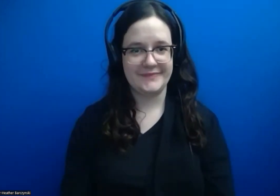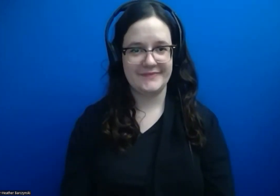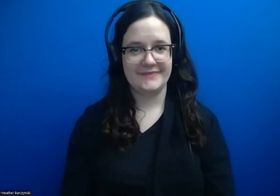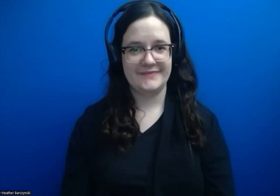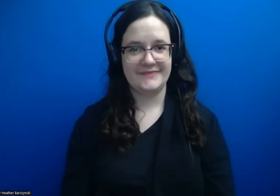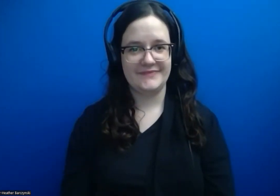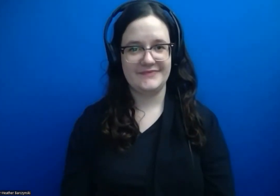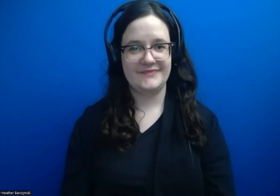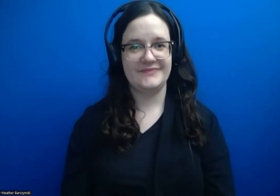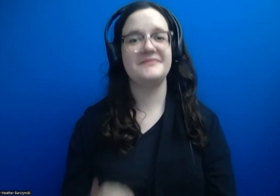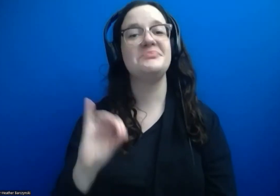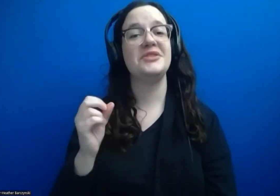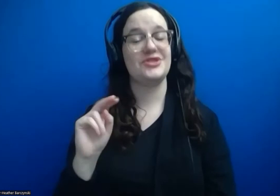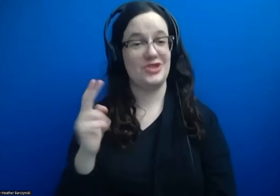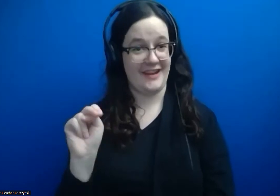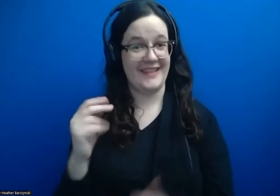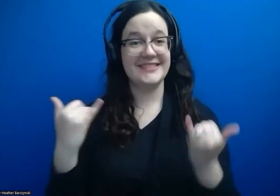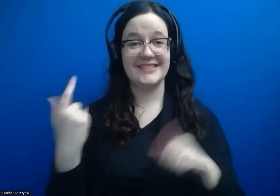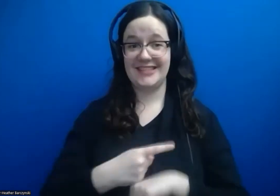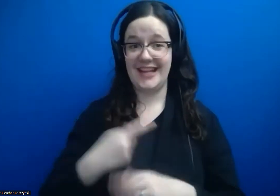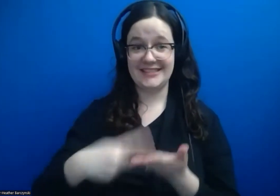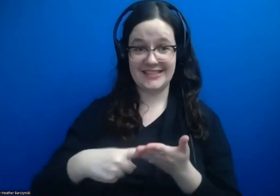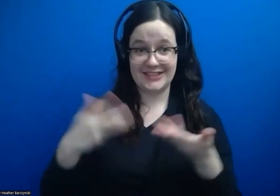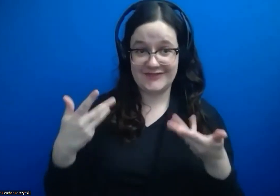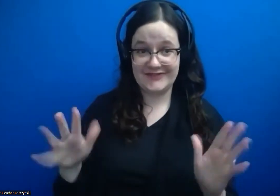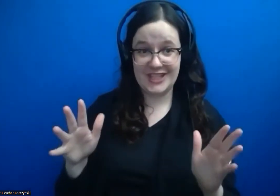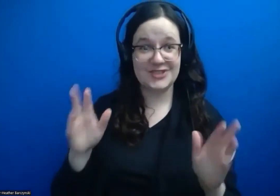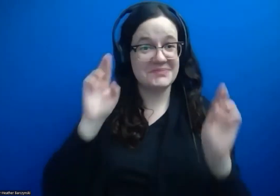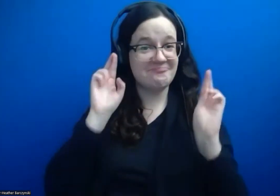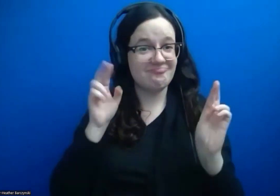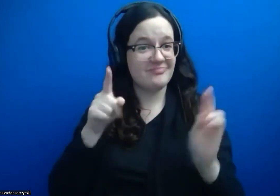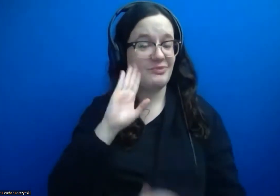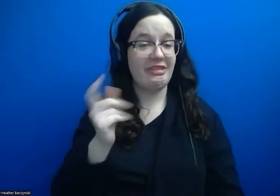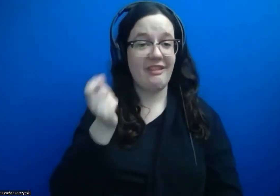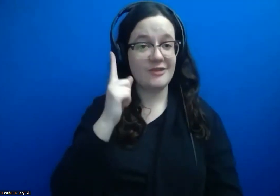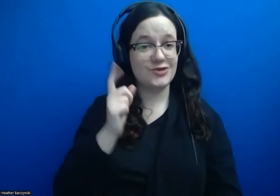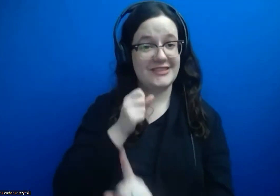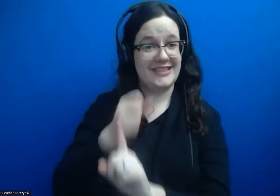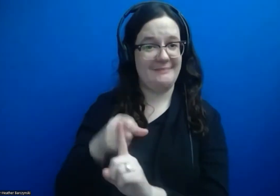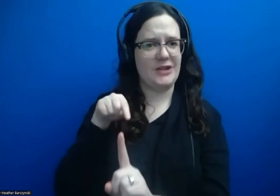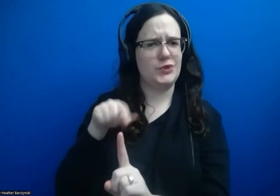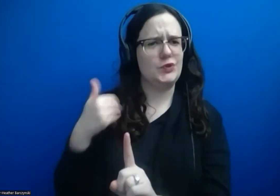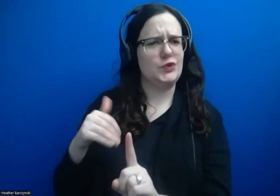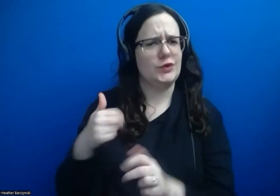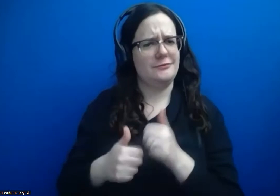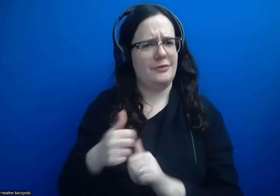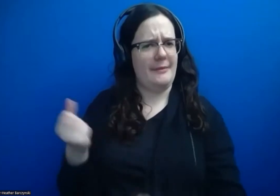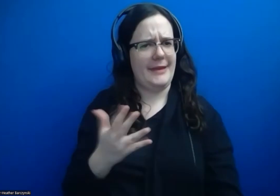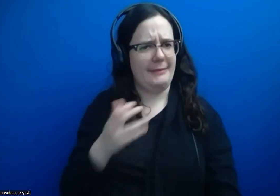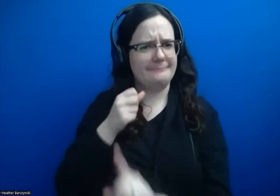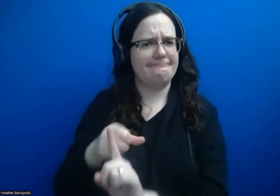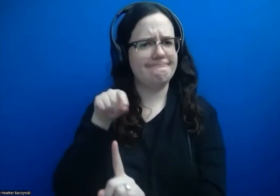At the end of today's discussion, we hope that you will understand the impacts problem gambling has on the individual and